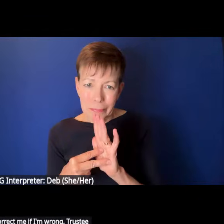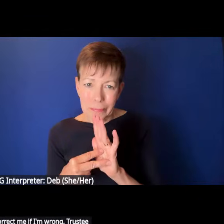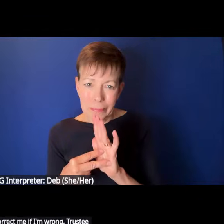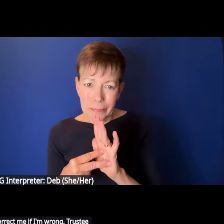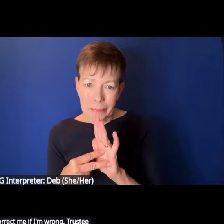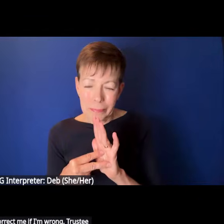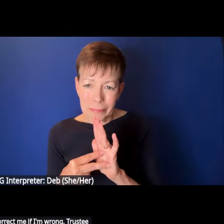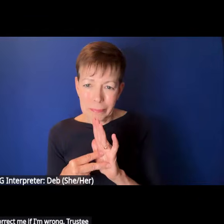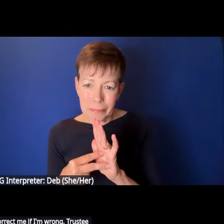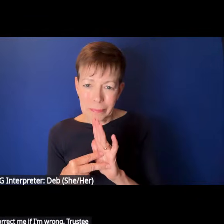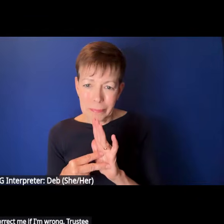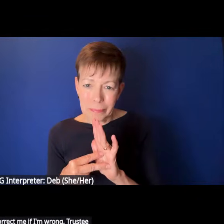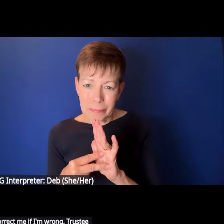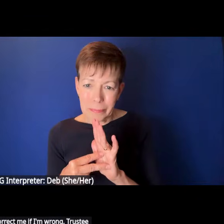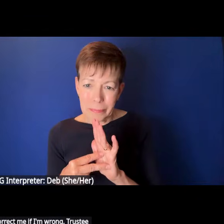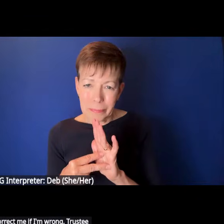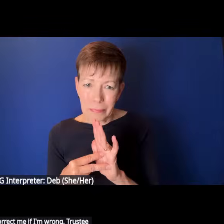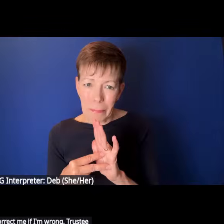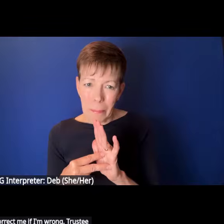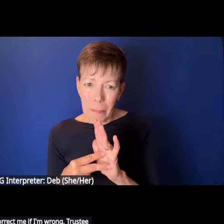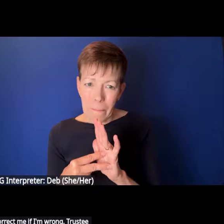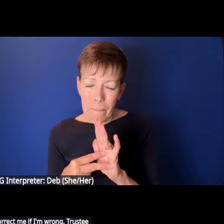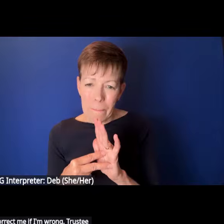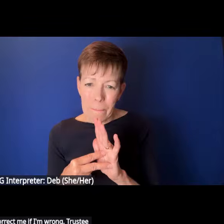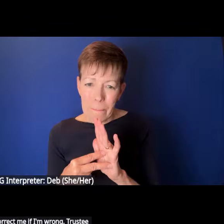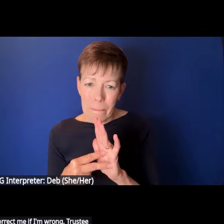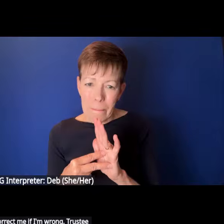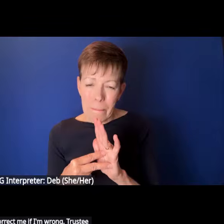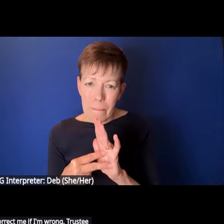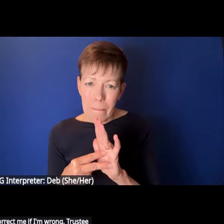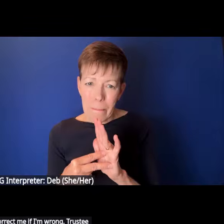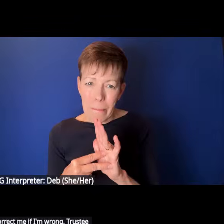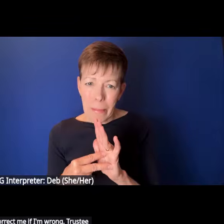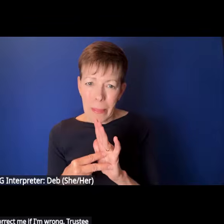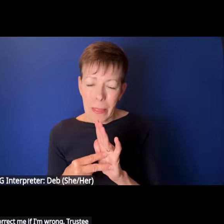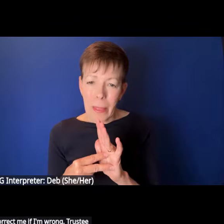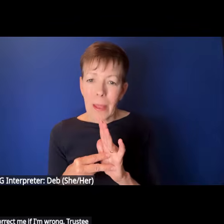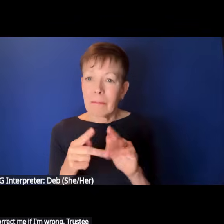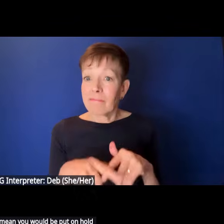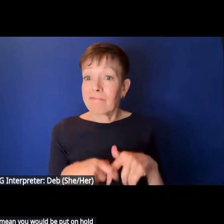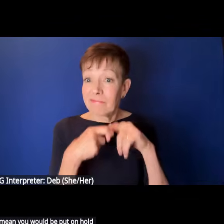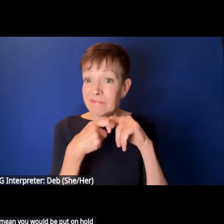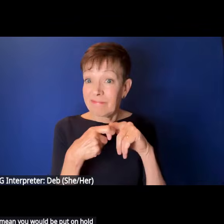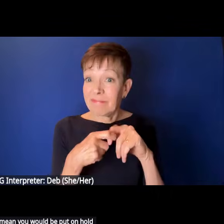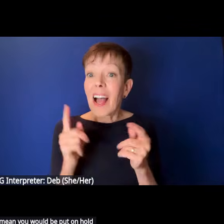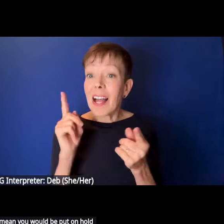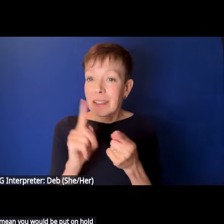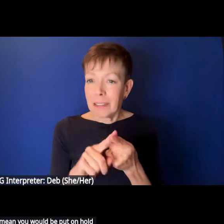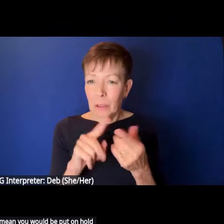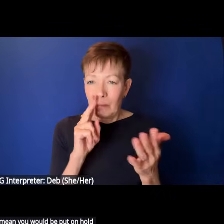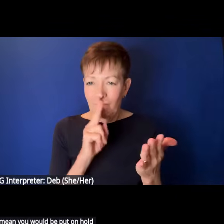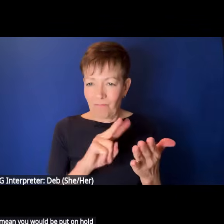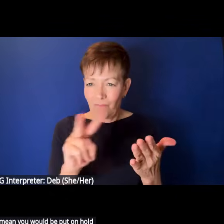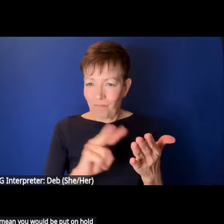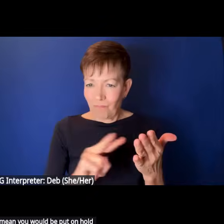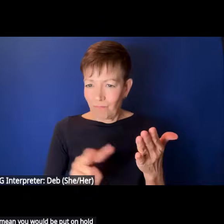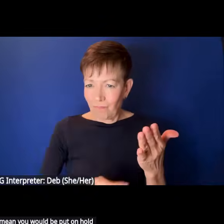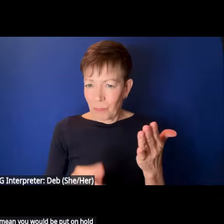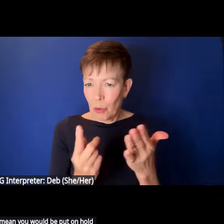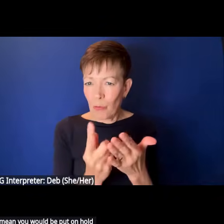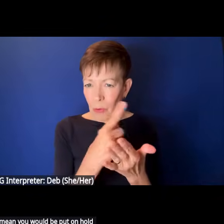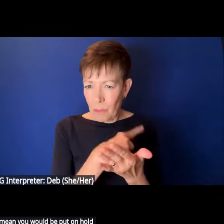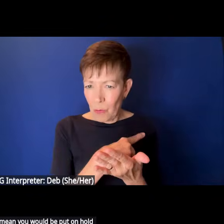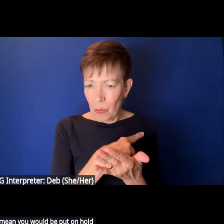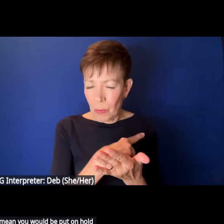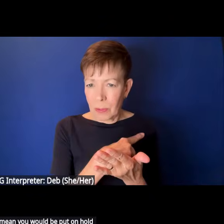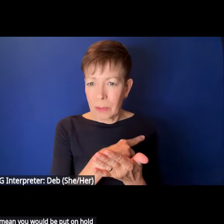understand the intention. It would basically mean it would be put on hold pending review. So we wouldn't be doing anything with them